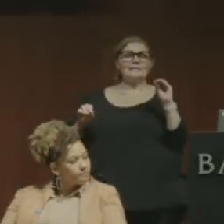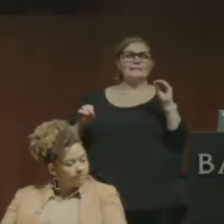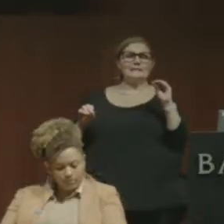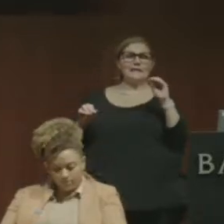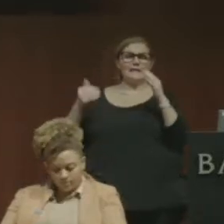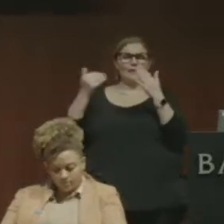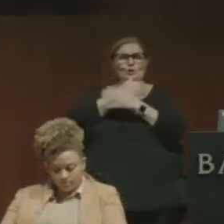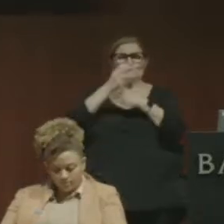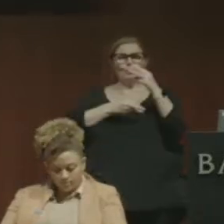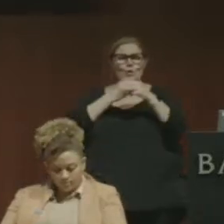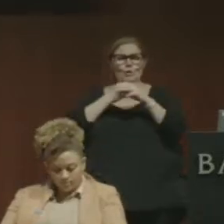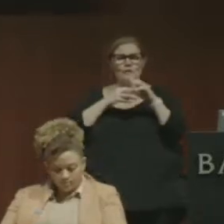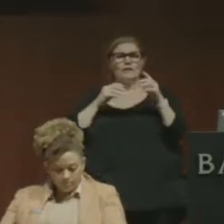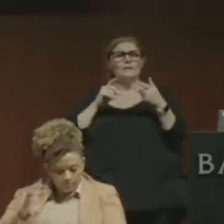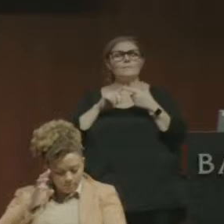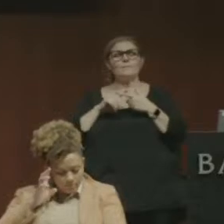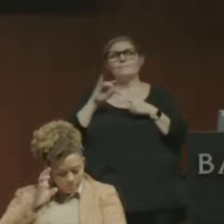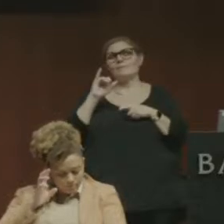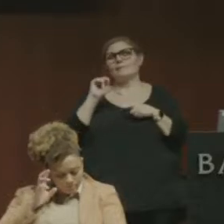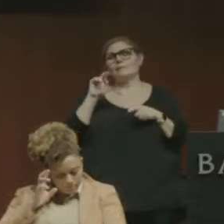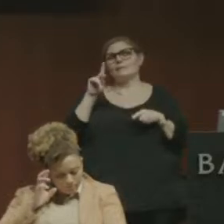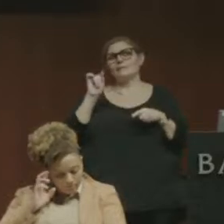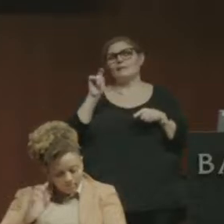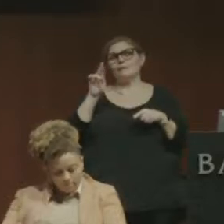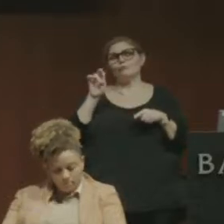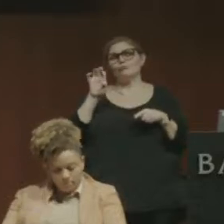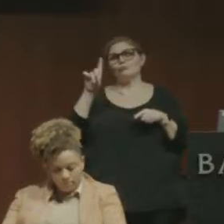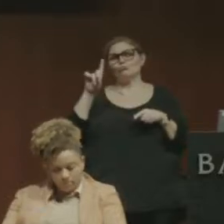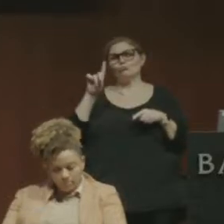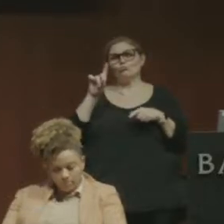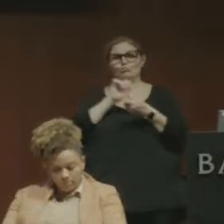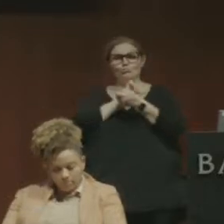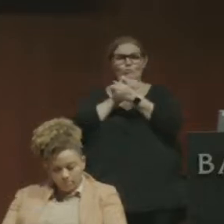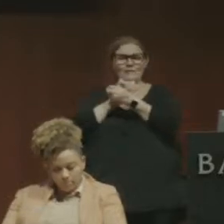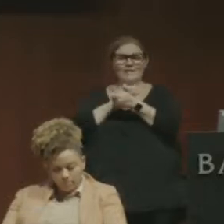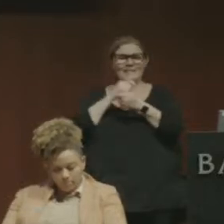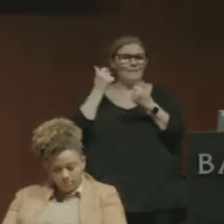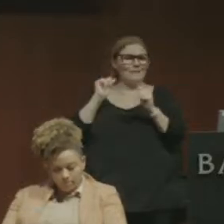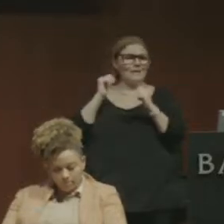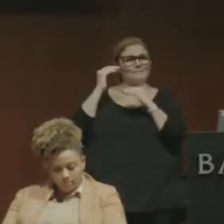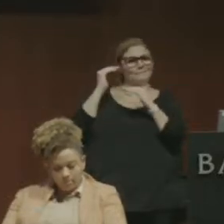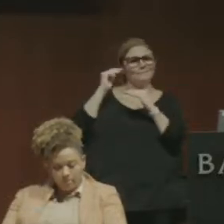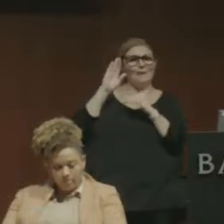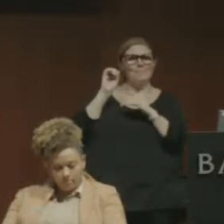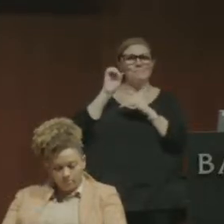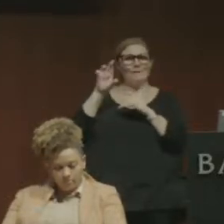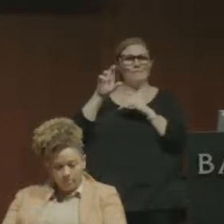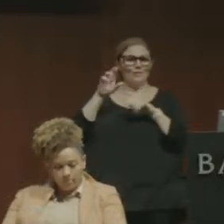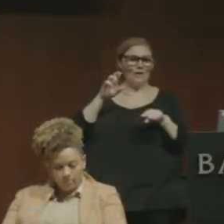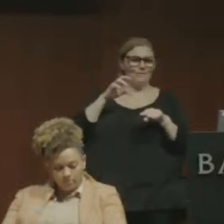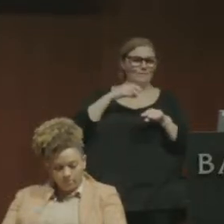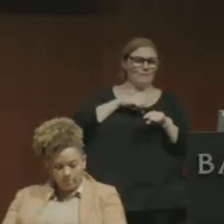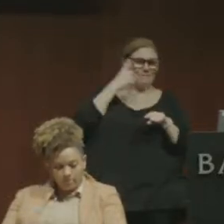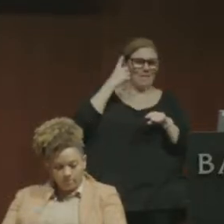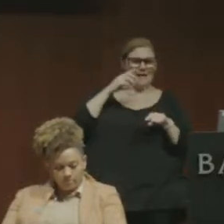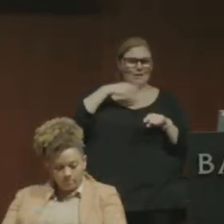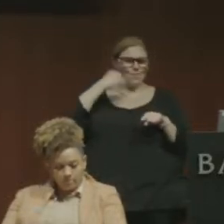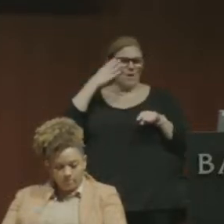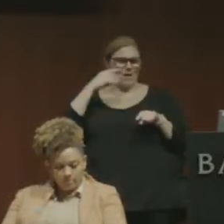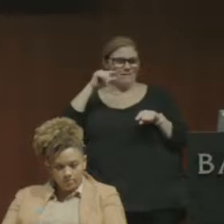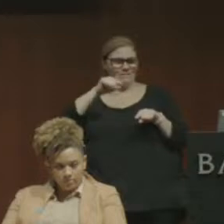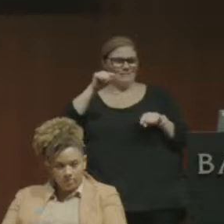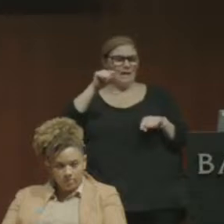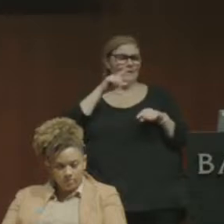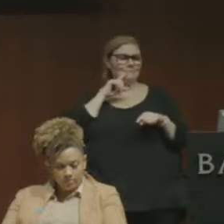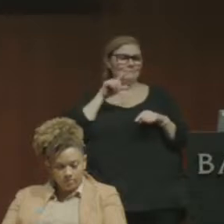in the New World, indentured servitude that created a buffer races between Blacks and whites, particularly in